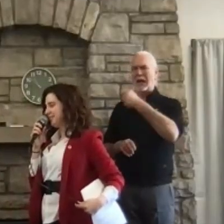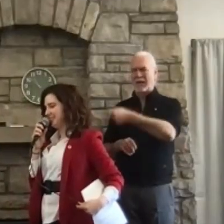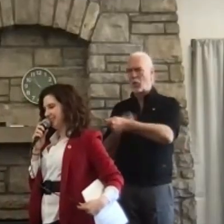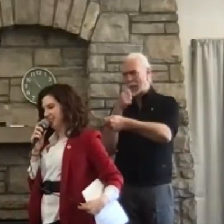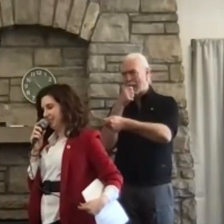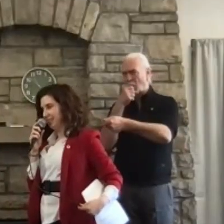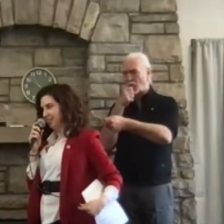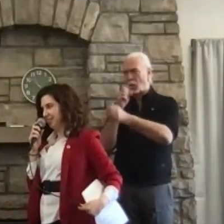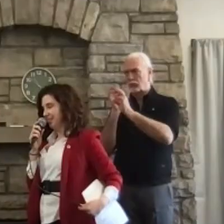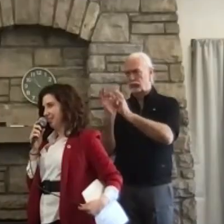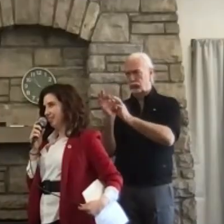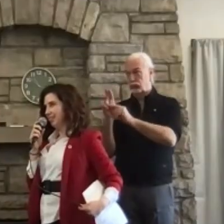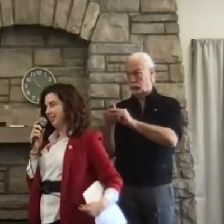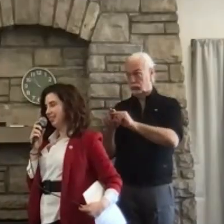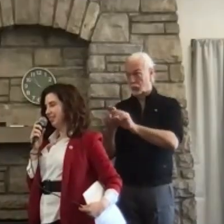Perfect.